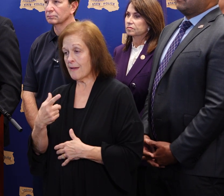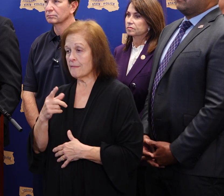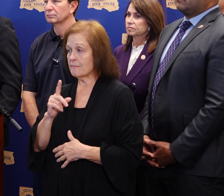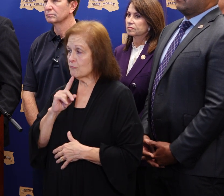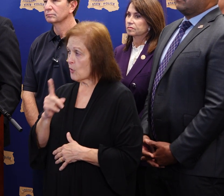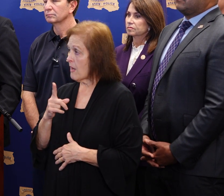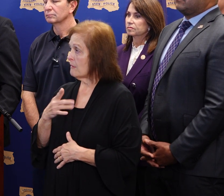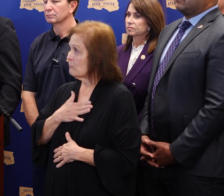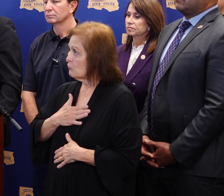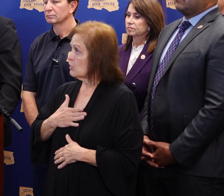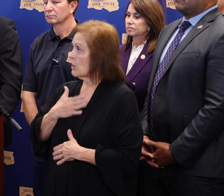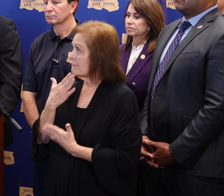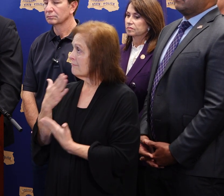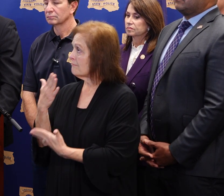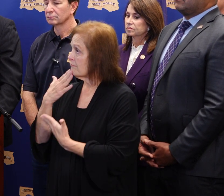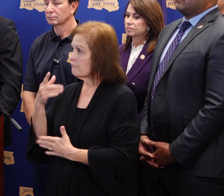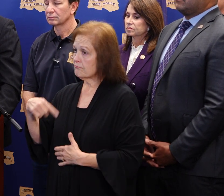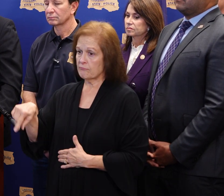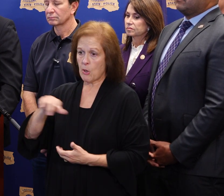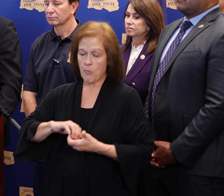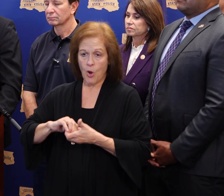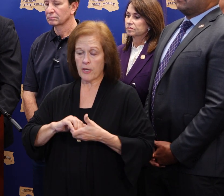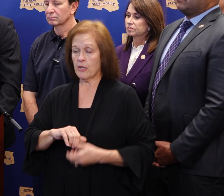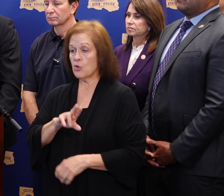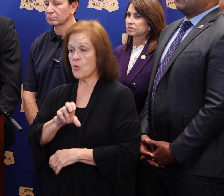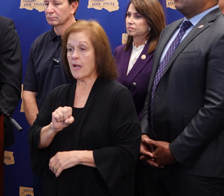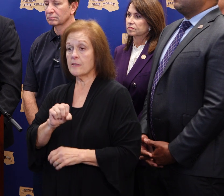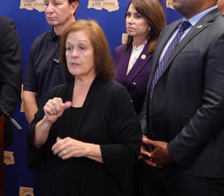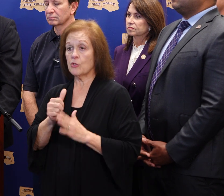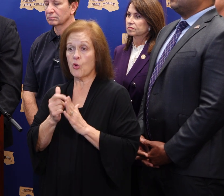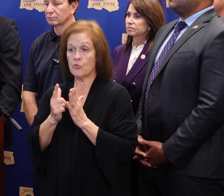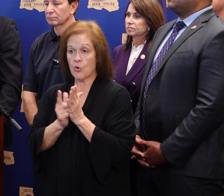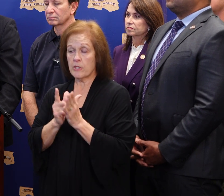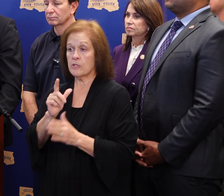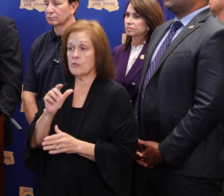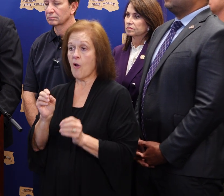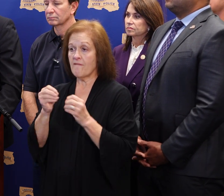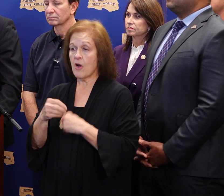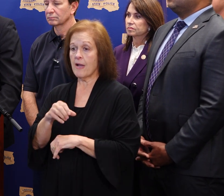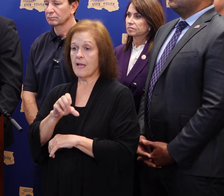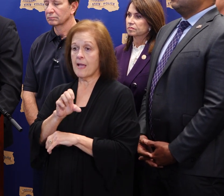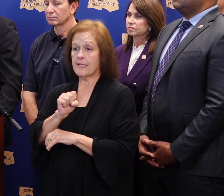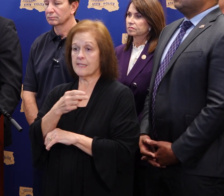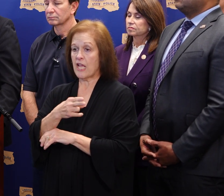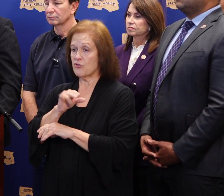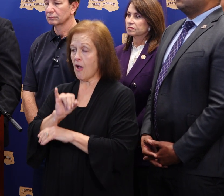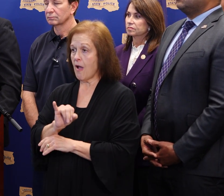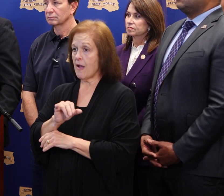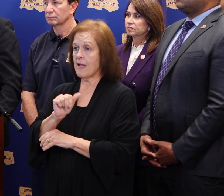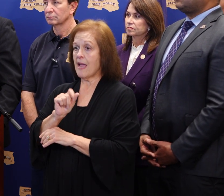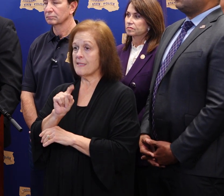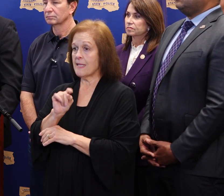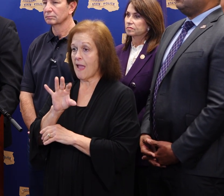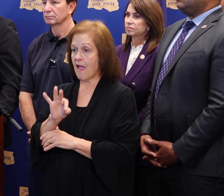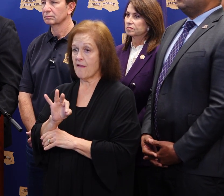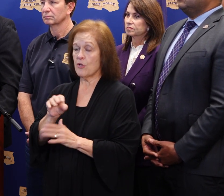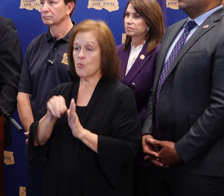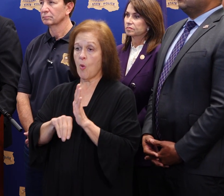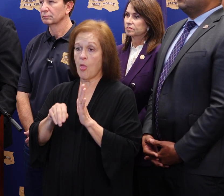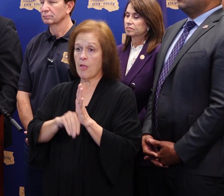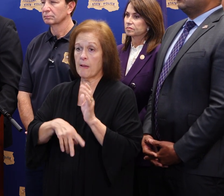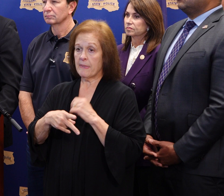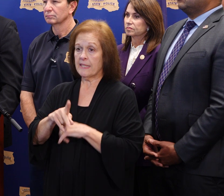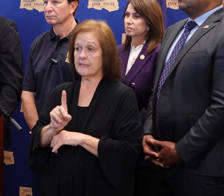appreciation for our partners here, which include the U.S. Attorney's Office, HSI, ATF, the New